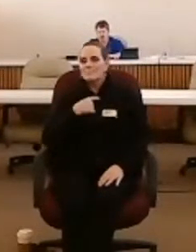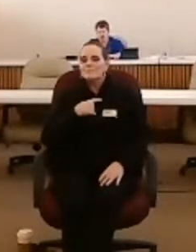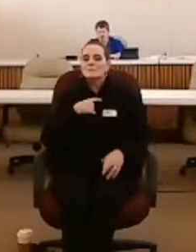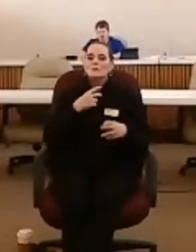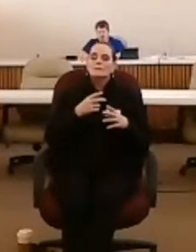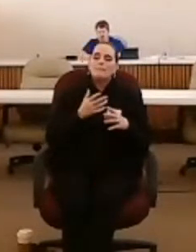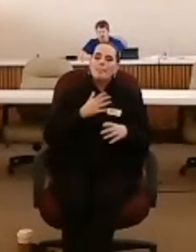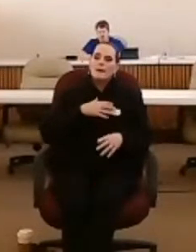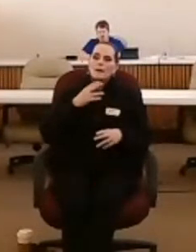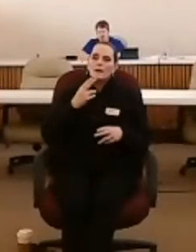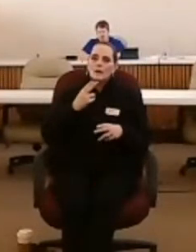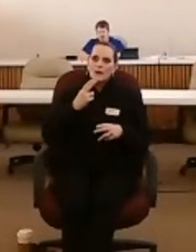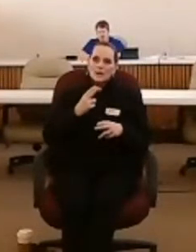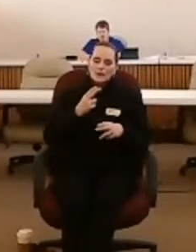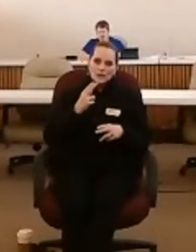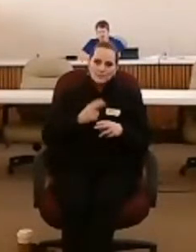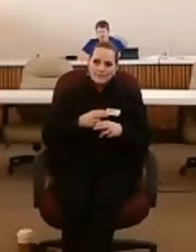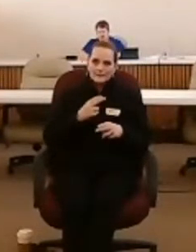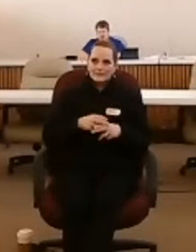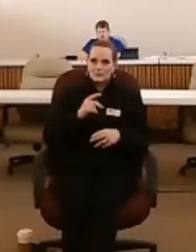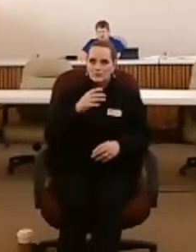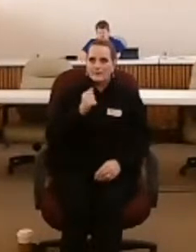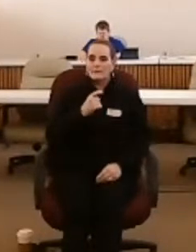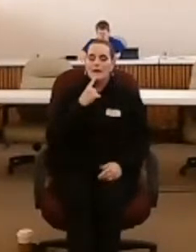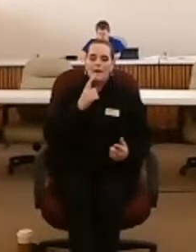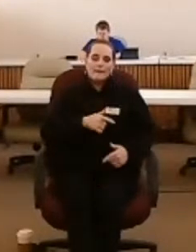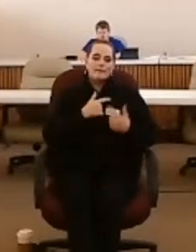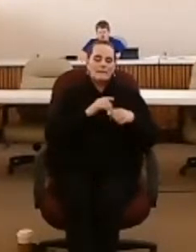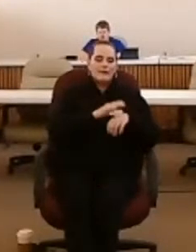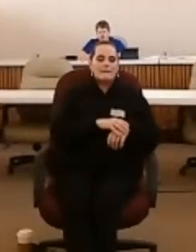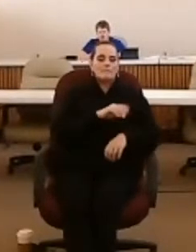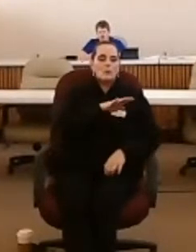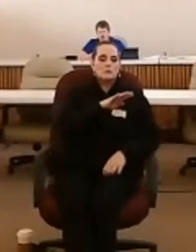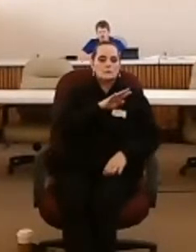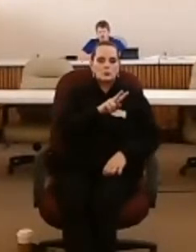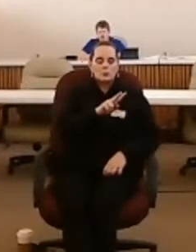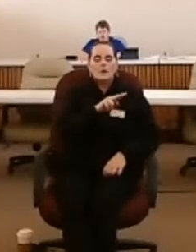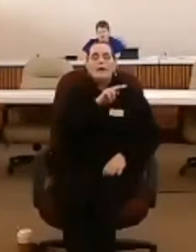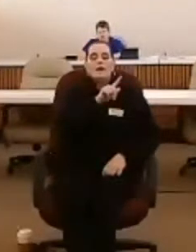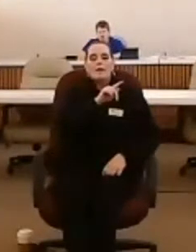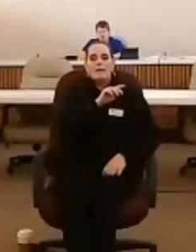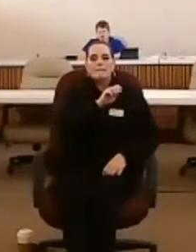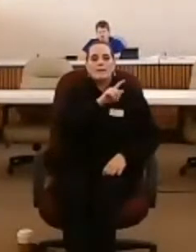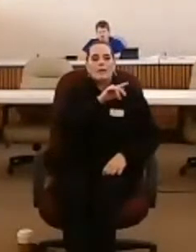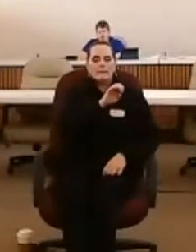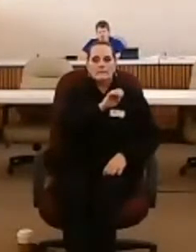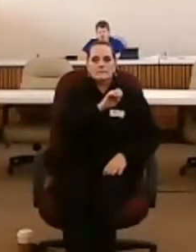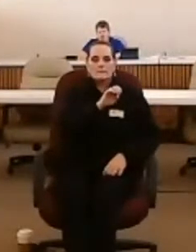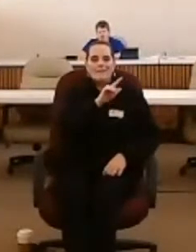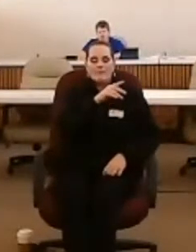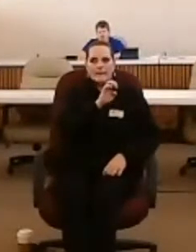and my that you're name from is Donald Lovelace. Jim Vecchio. I live on 42 Lovelace Lane. Right, Okay. Basically,